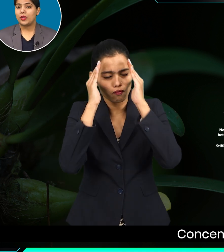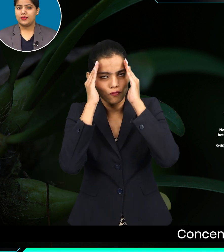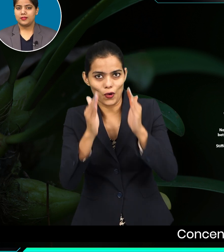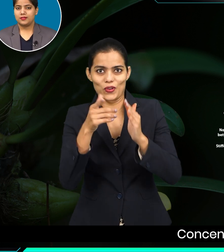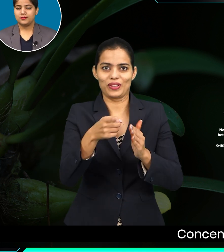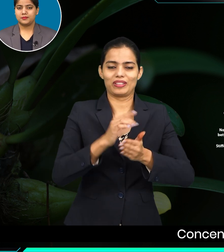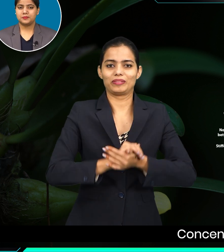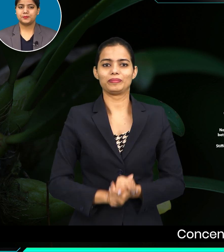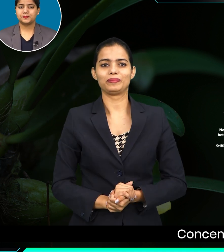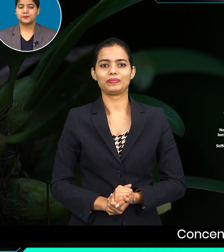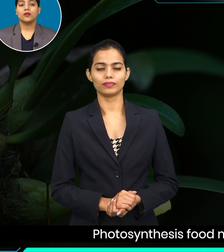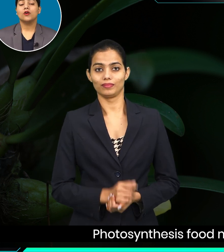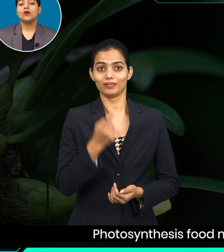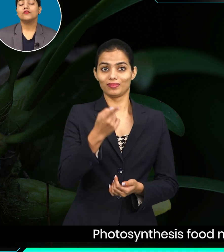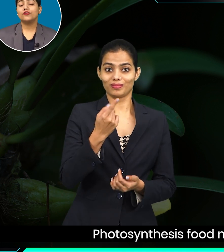Concentrate well.